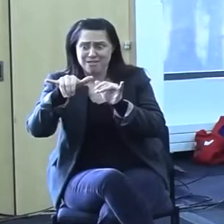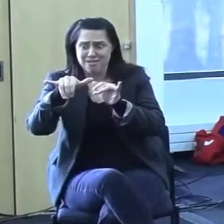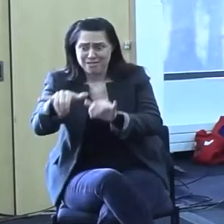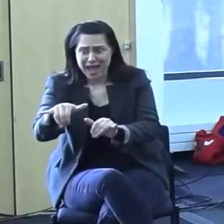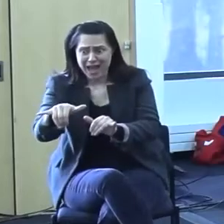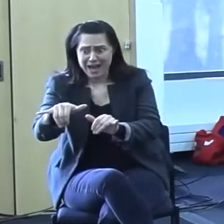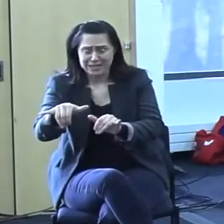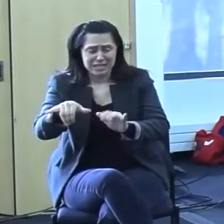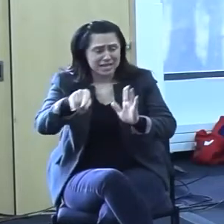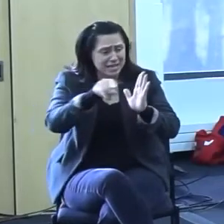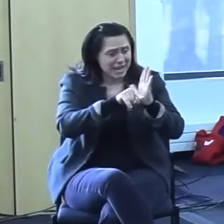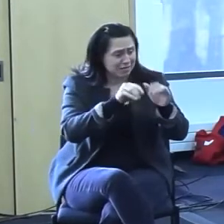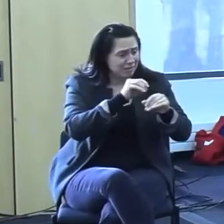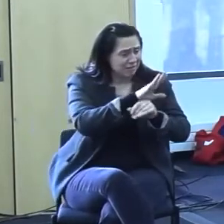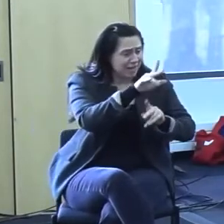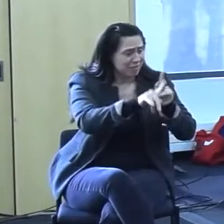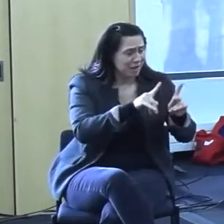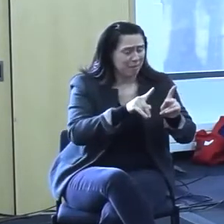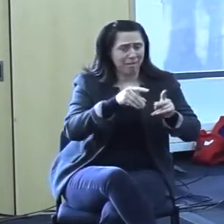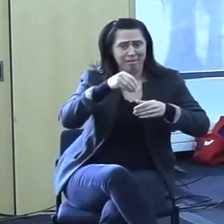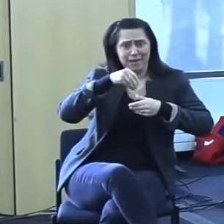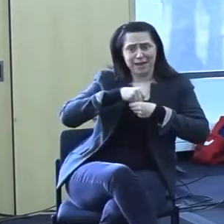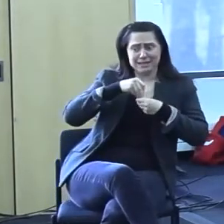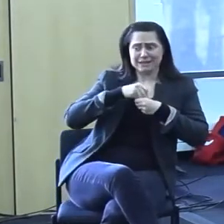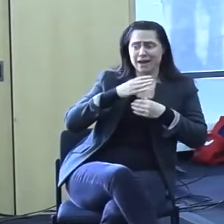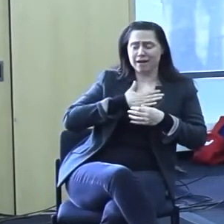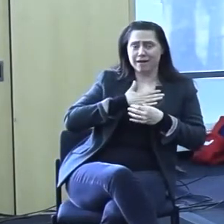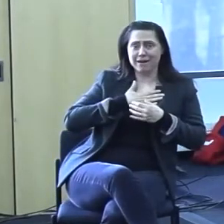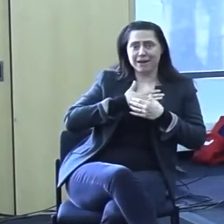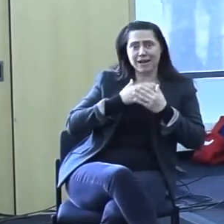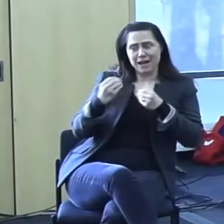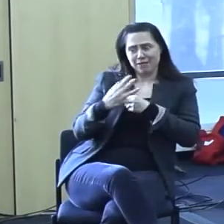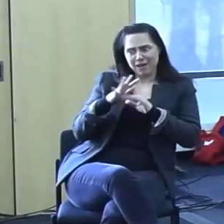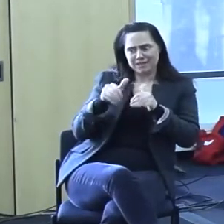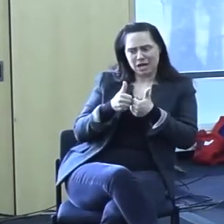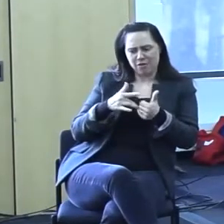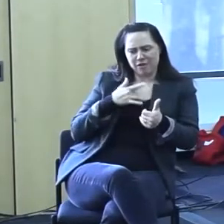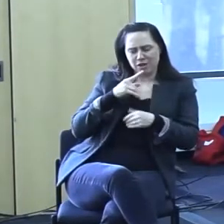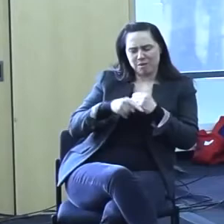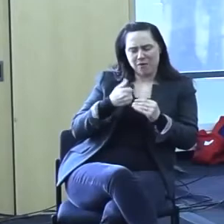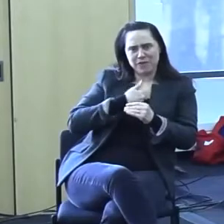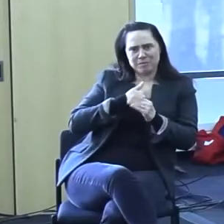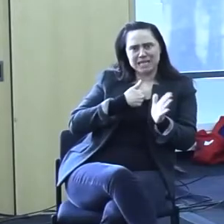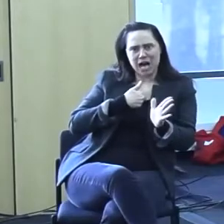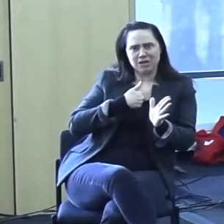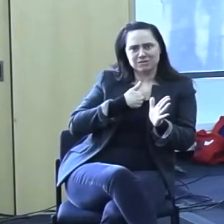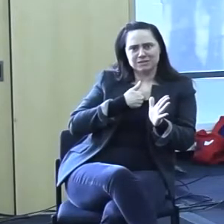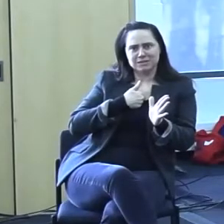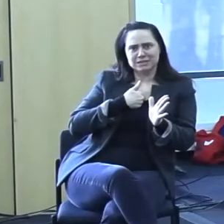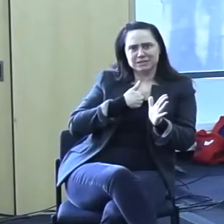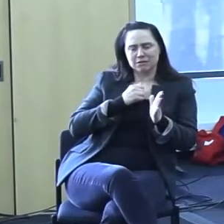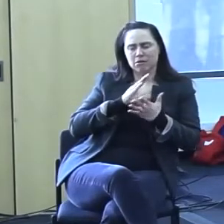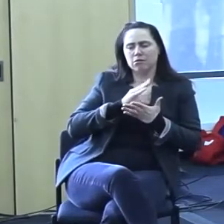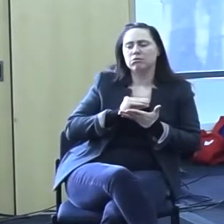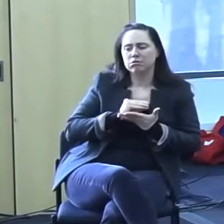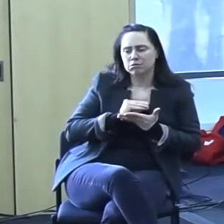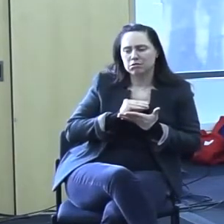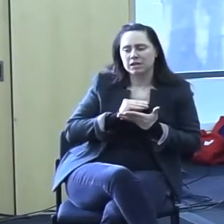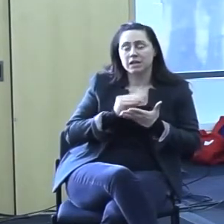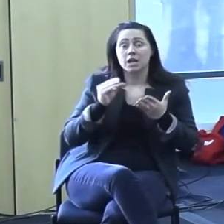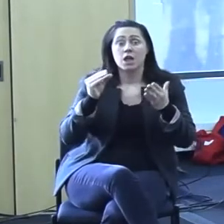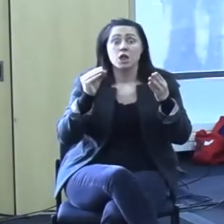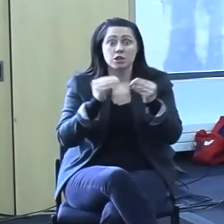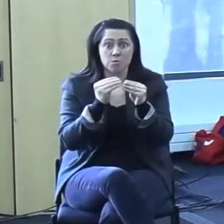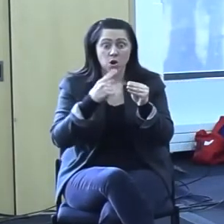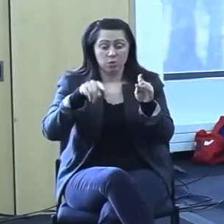resonates inside somebody. And that affects the way they feel about themselves. And the more that we can do to teach that type of